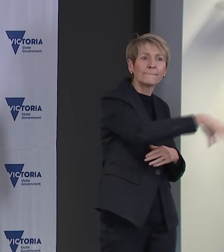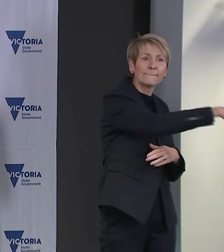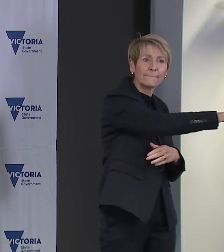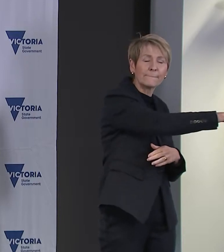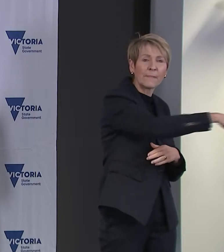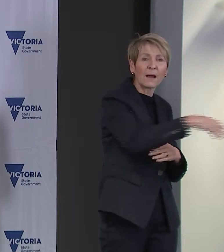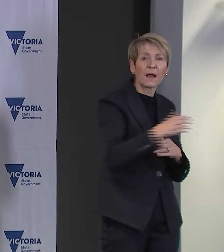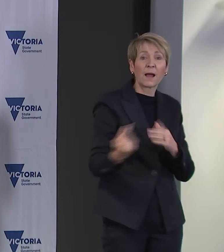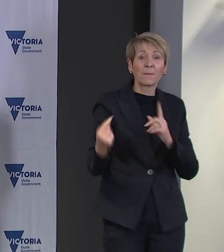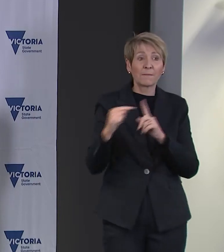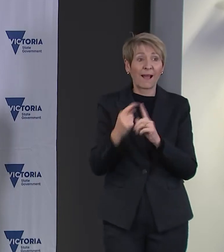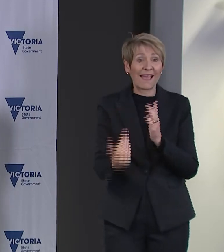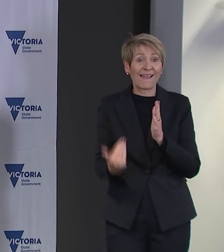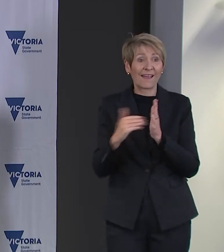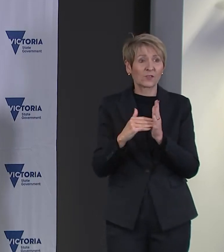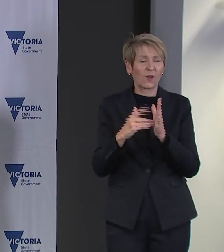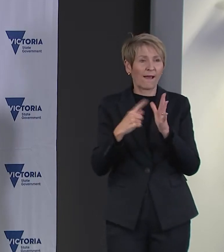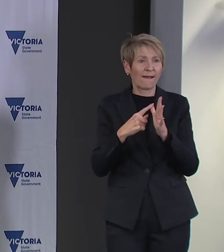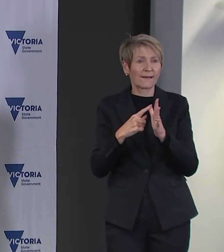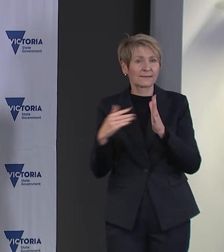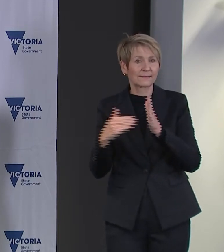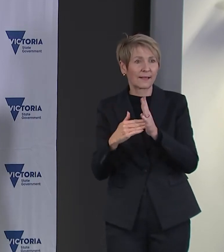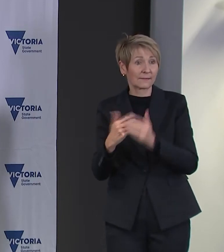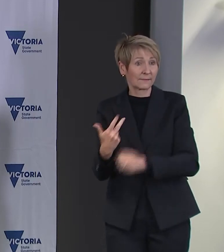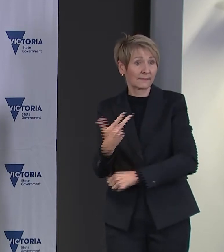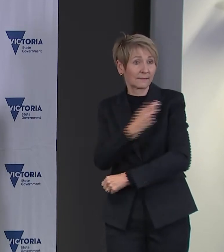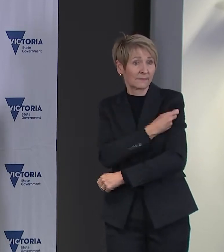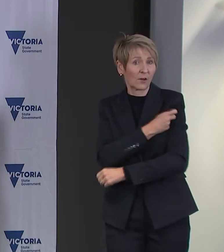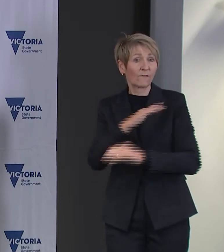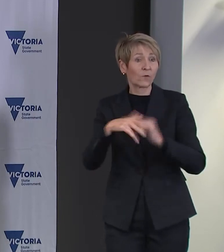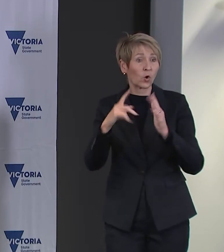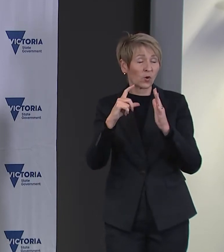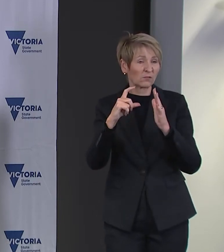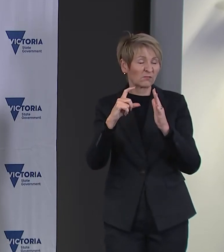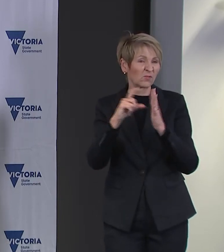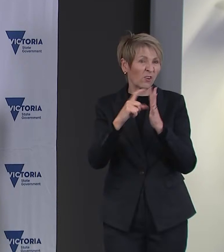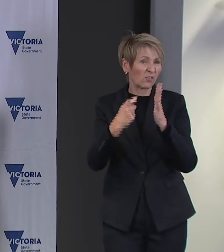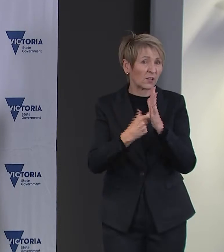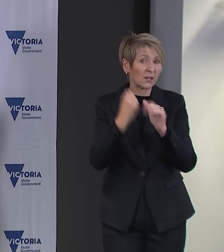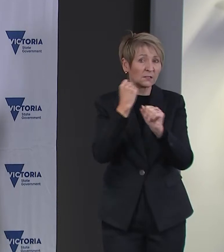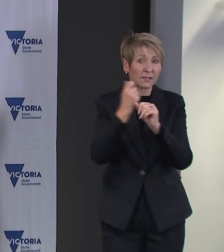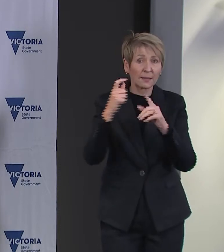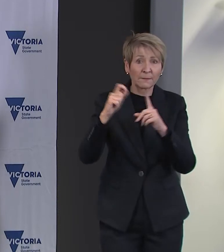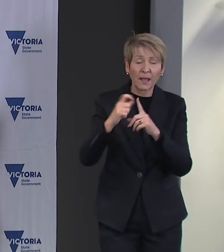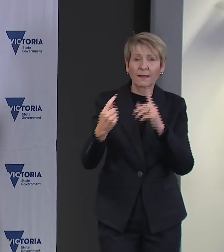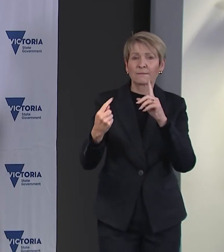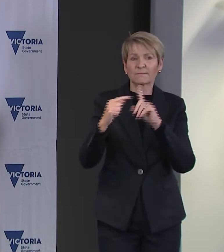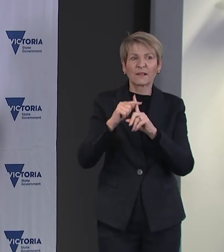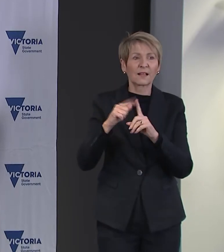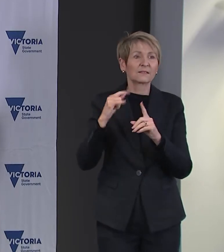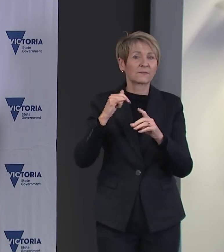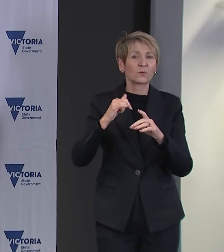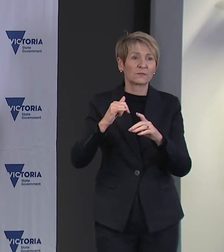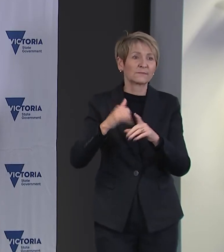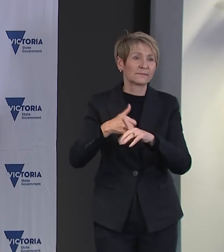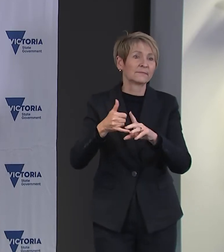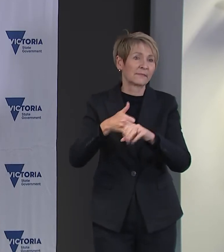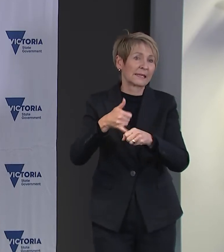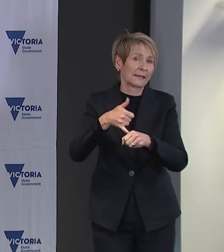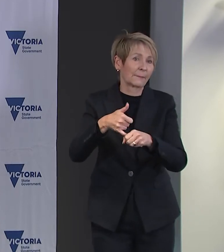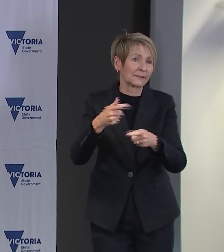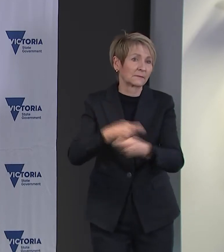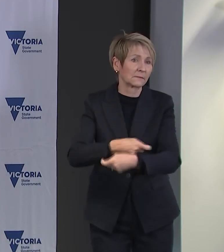GPs, and initial support for pharmacies was requested of the Commonwealth. And I was very pleased